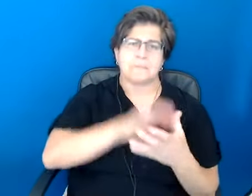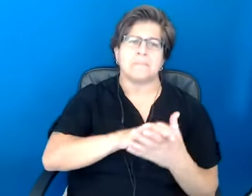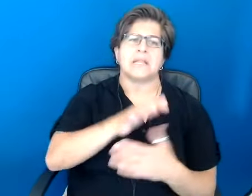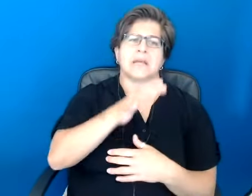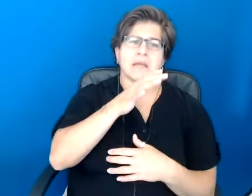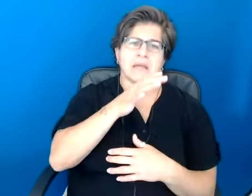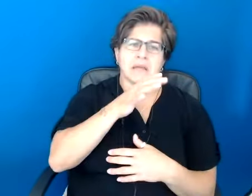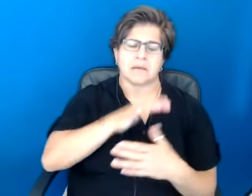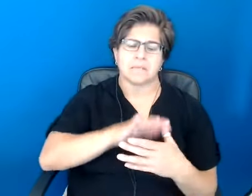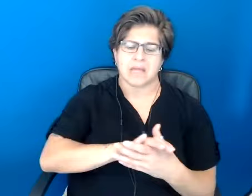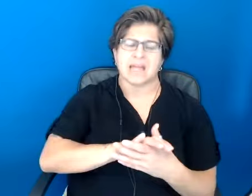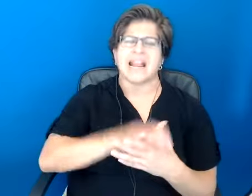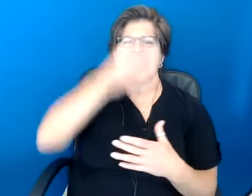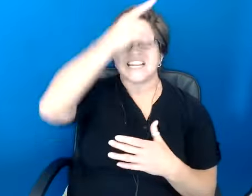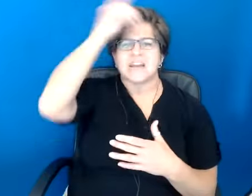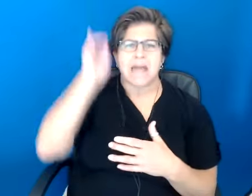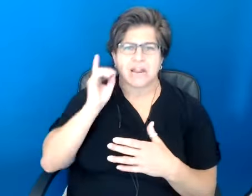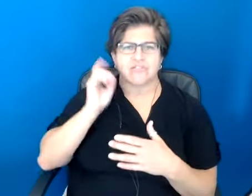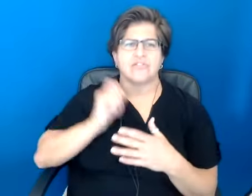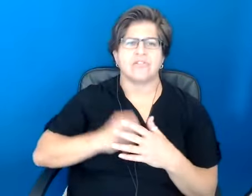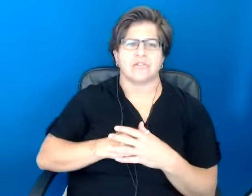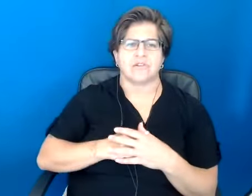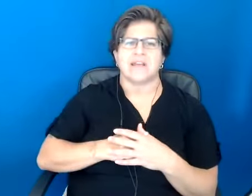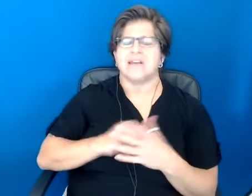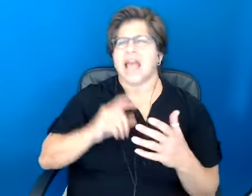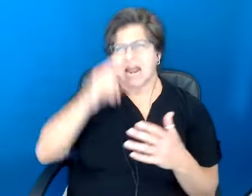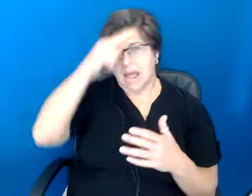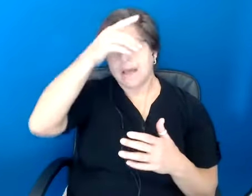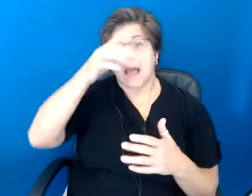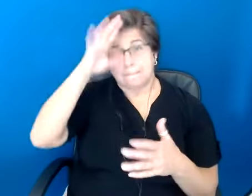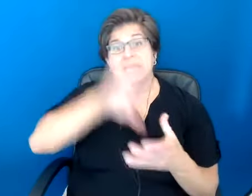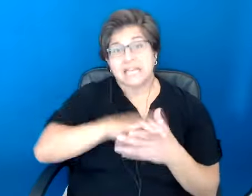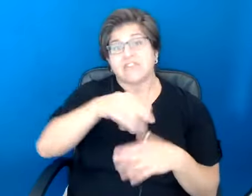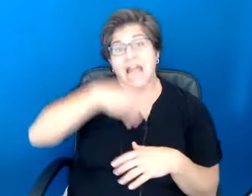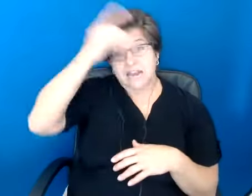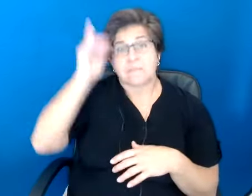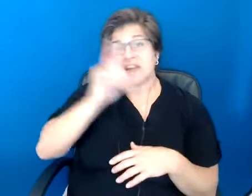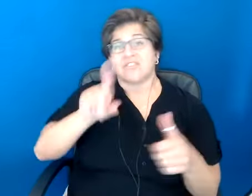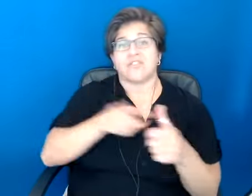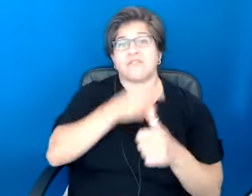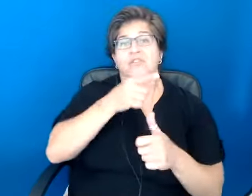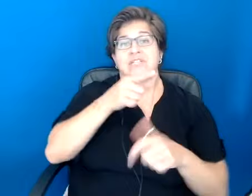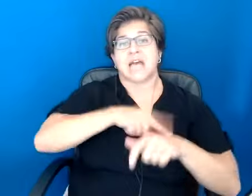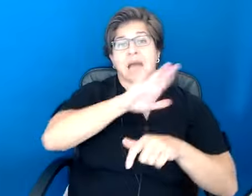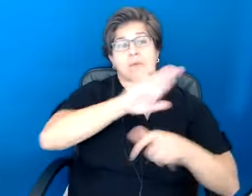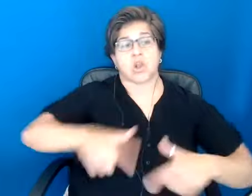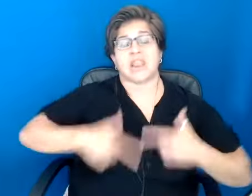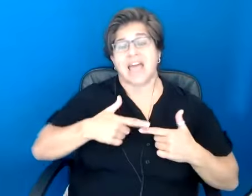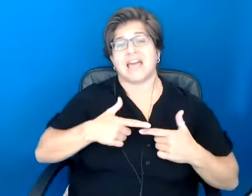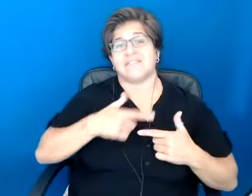dying of cancer and they couldn't get a shoe on and he was so ill. My mum took dementia then. I believe that my mother took dementia because the first